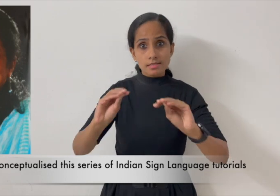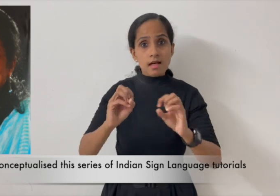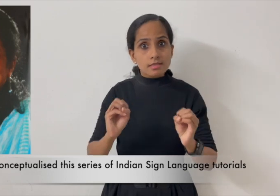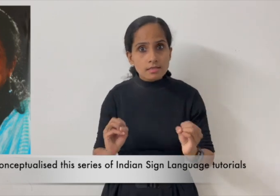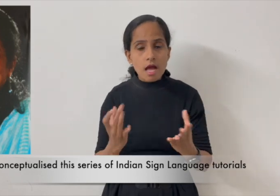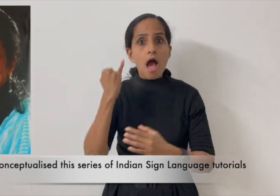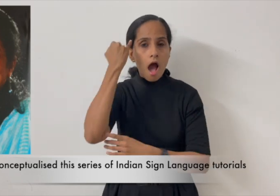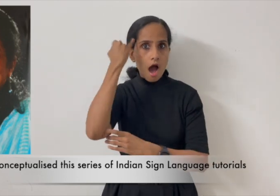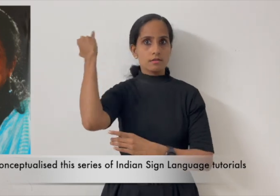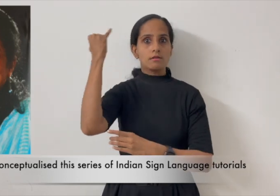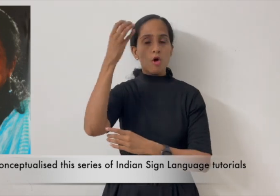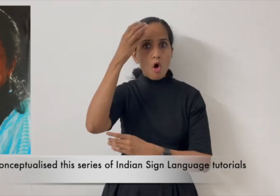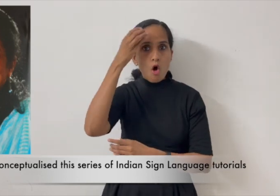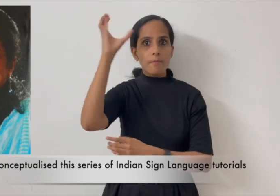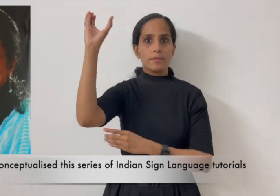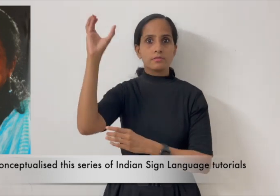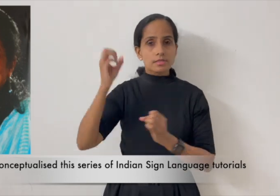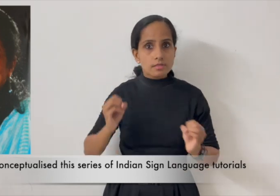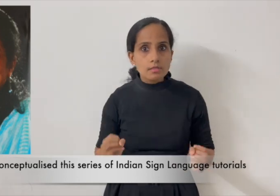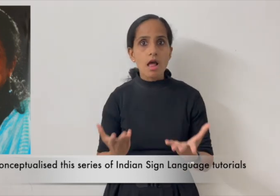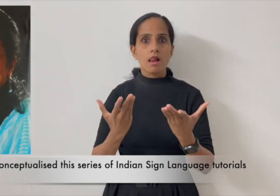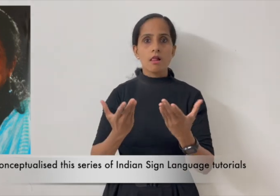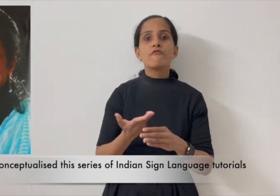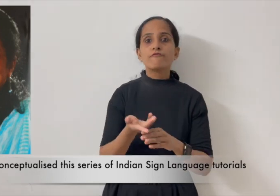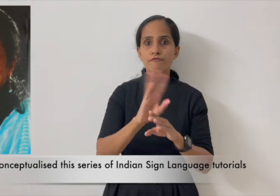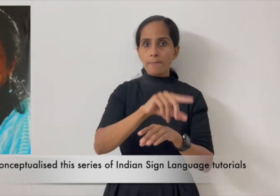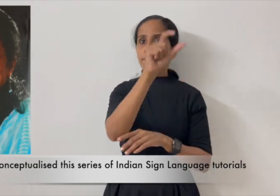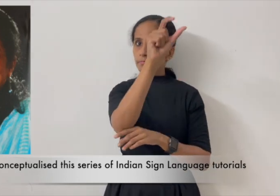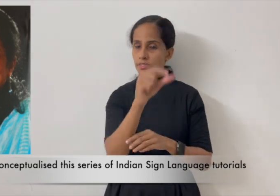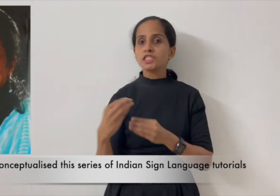series of Indian Sign Language tutorials.